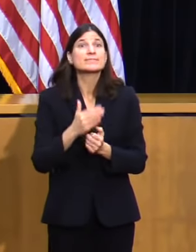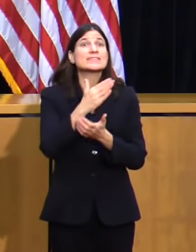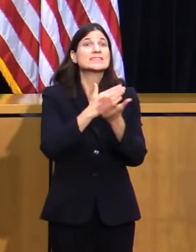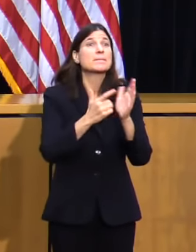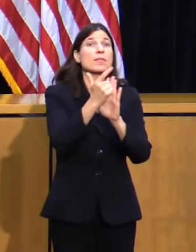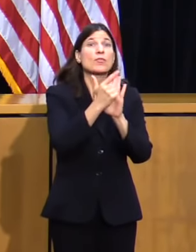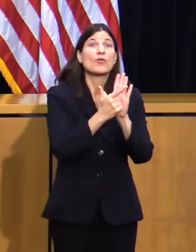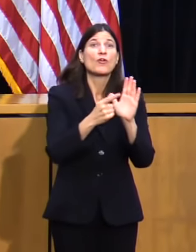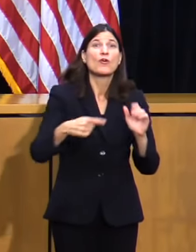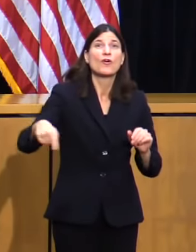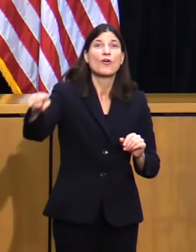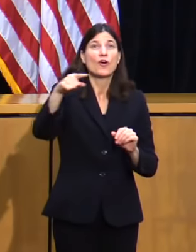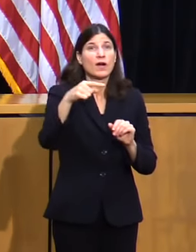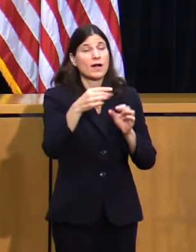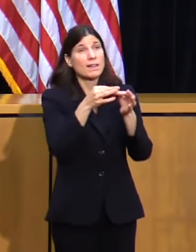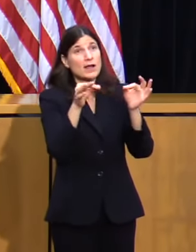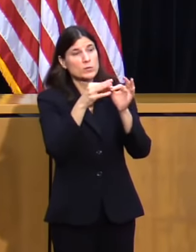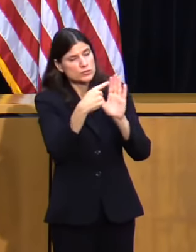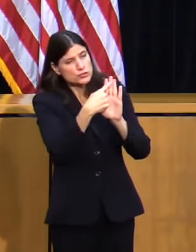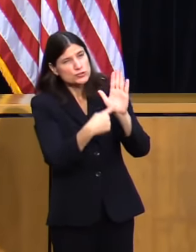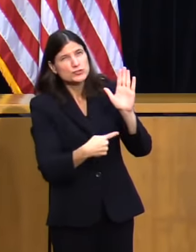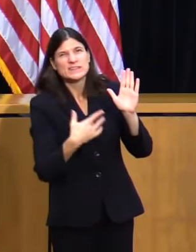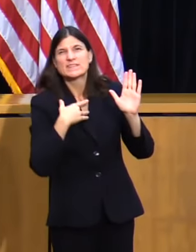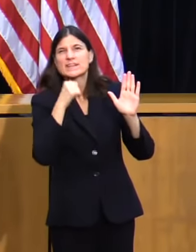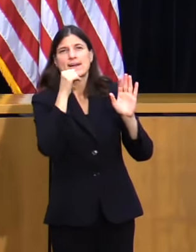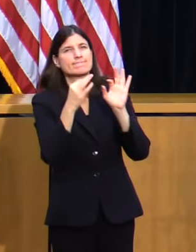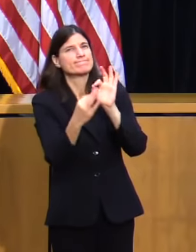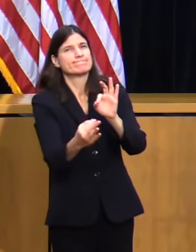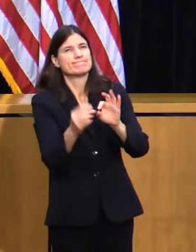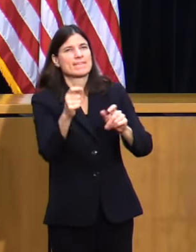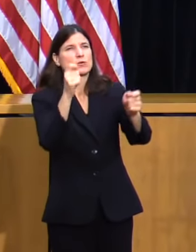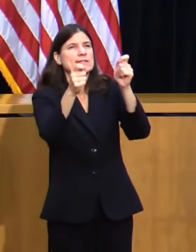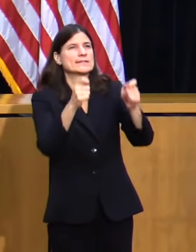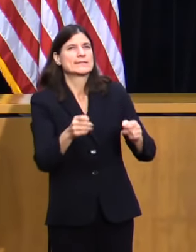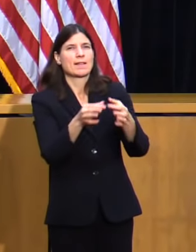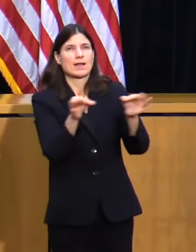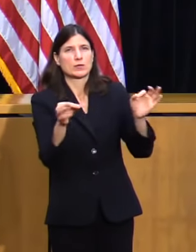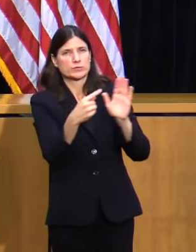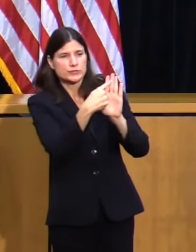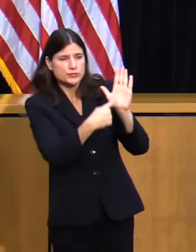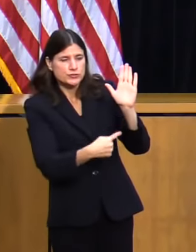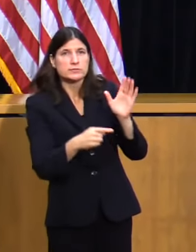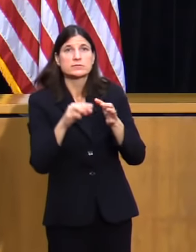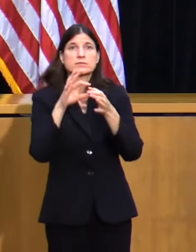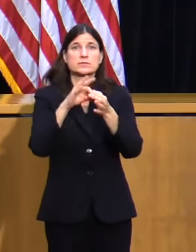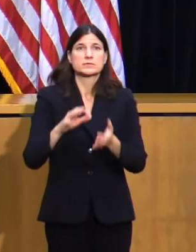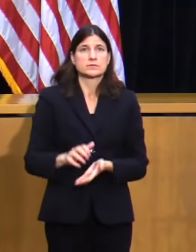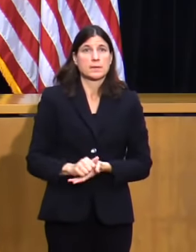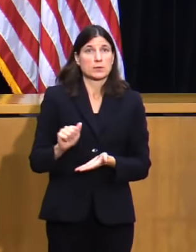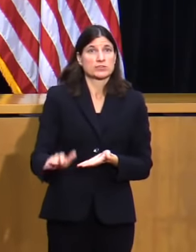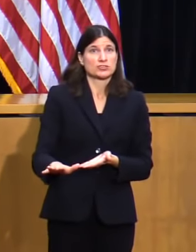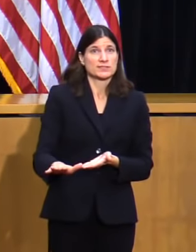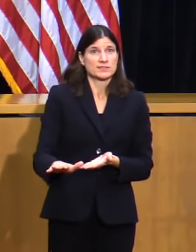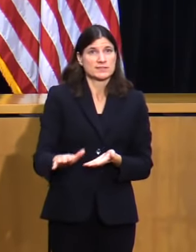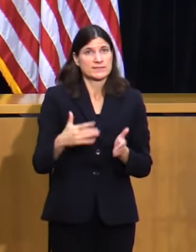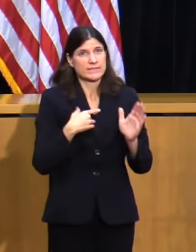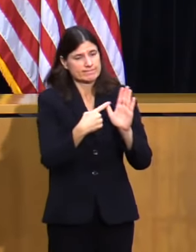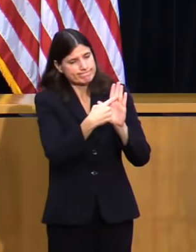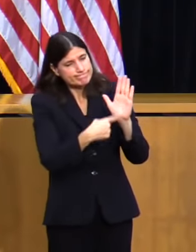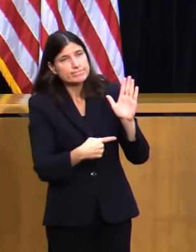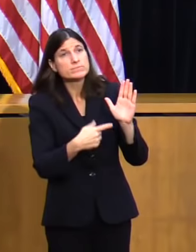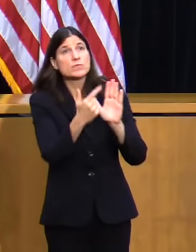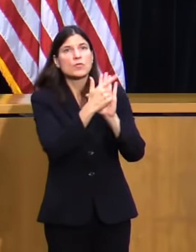laws. And that was all designed to both strengthen the laws here in Massachusetts, enhance access